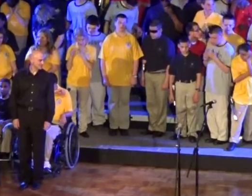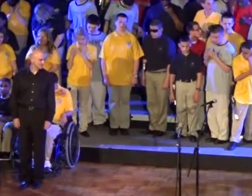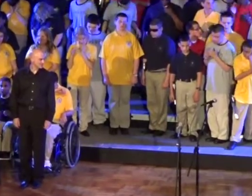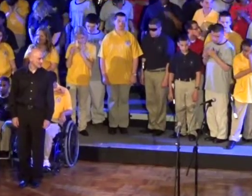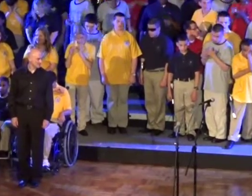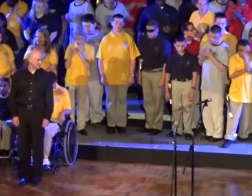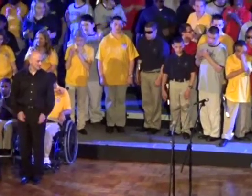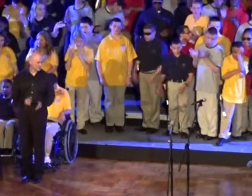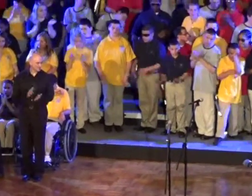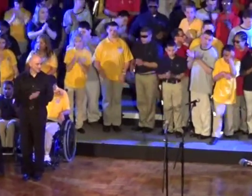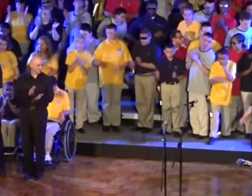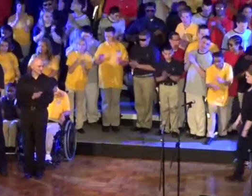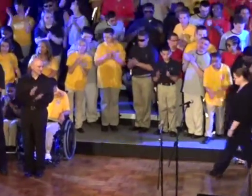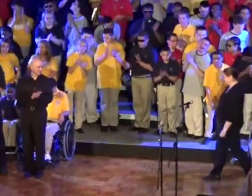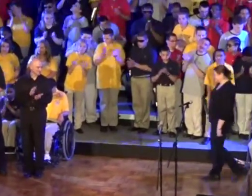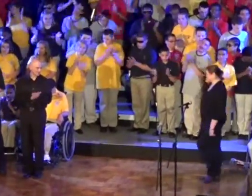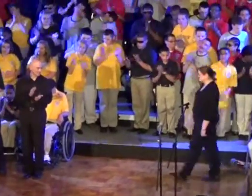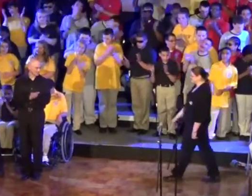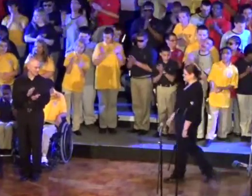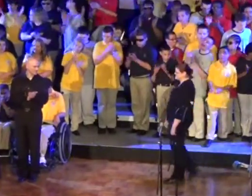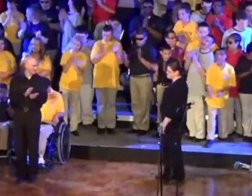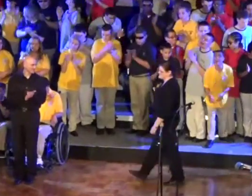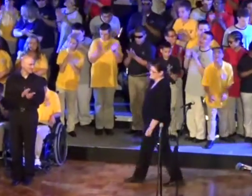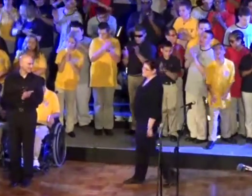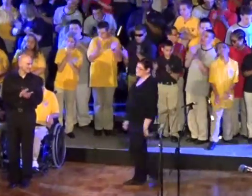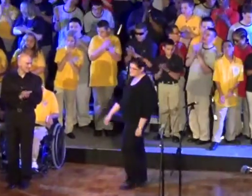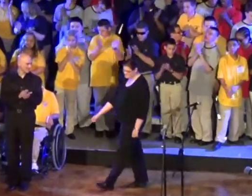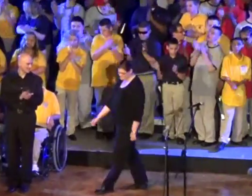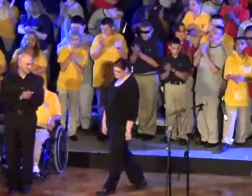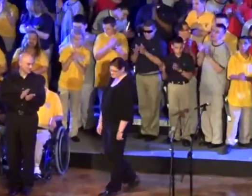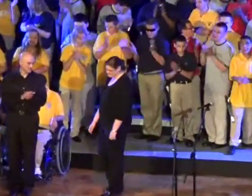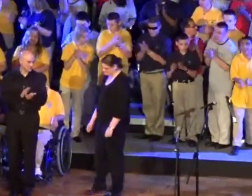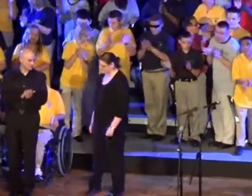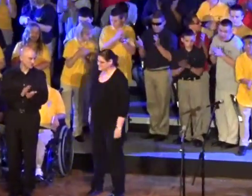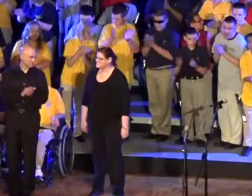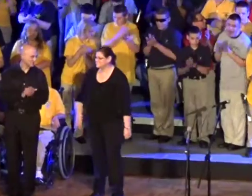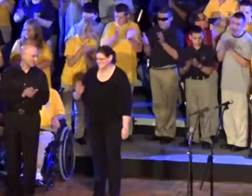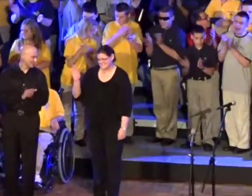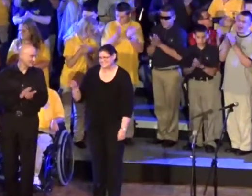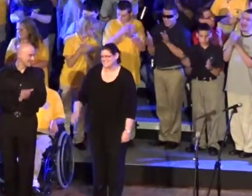Kutowski and Mr. John Ingram. Sorry, Melissa.